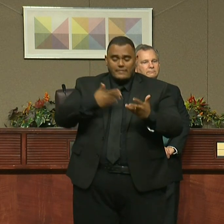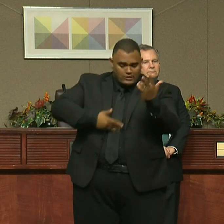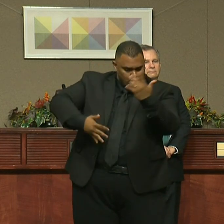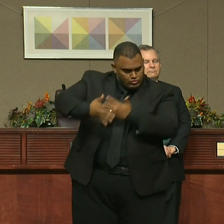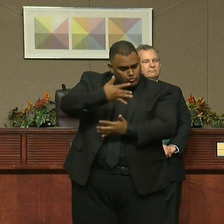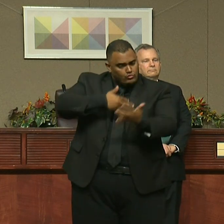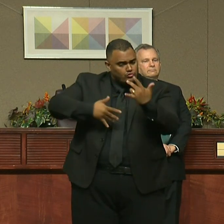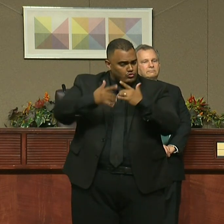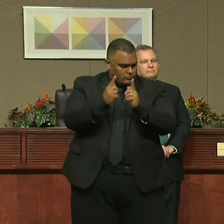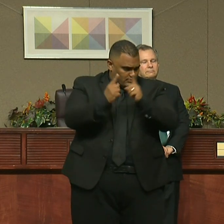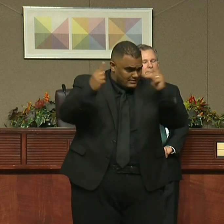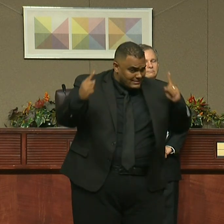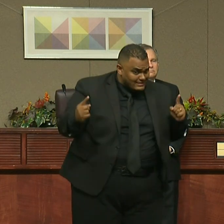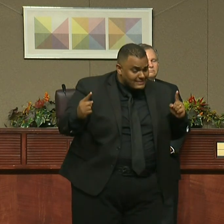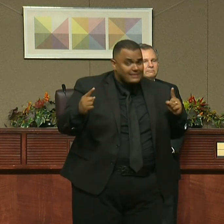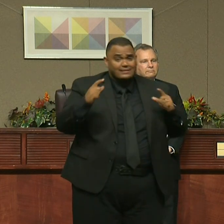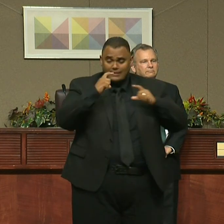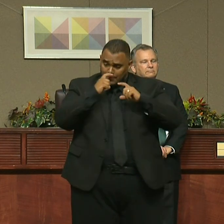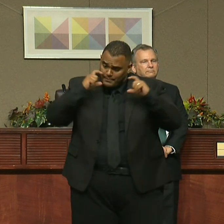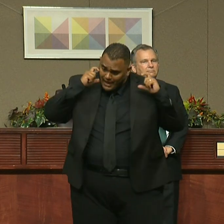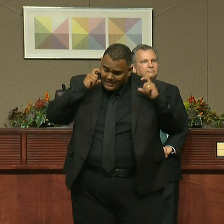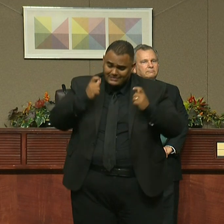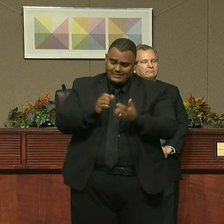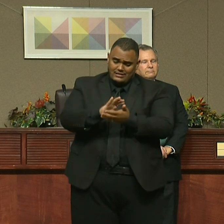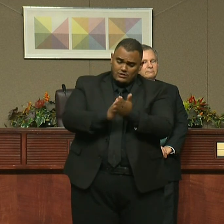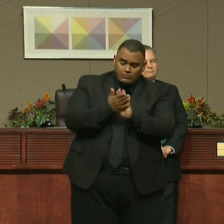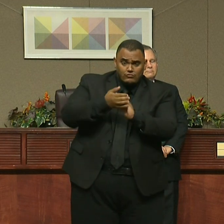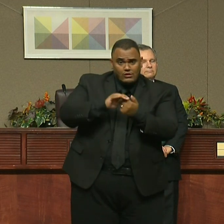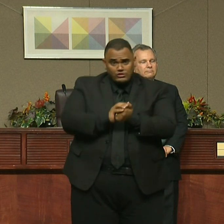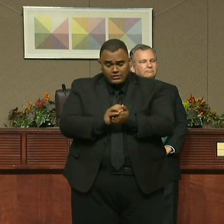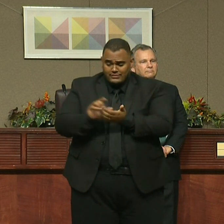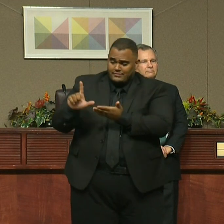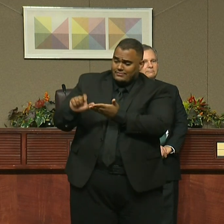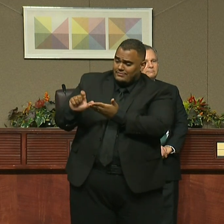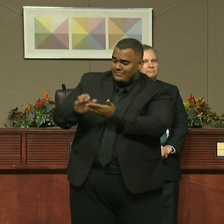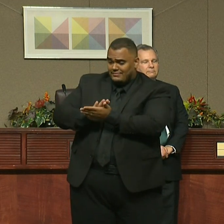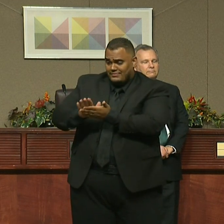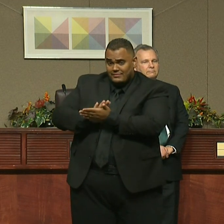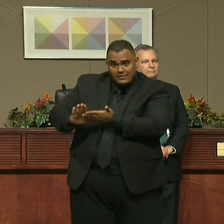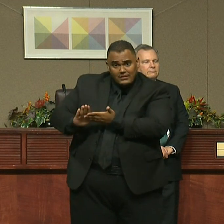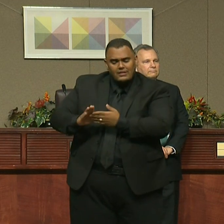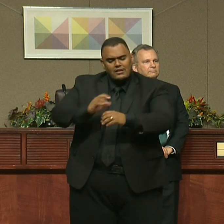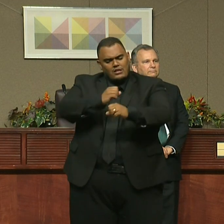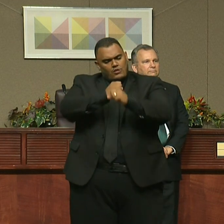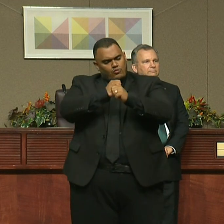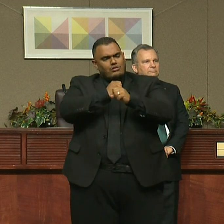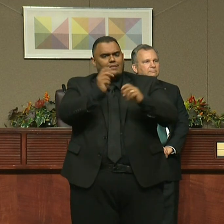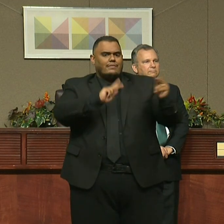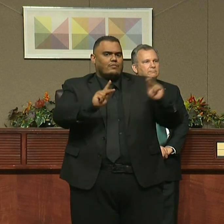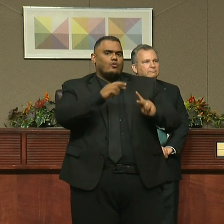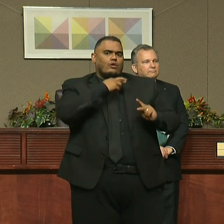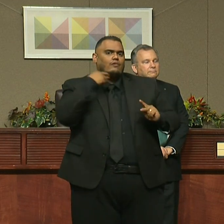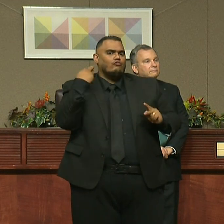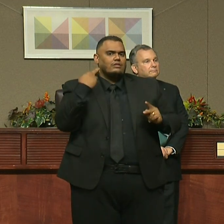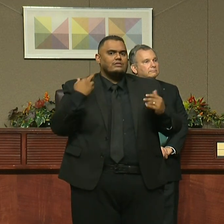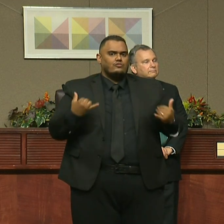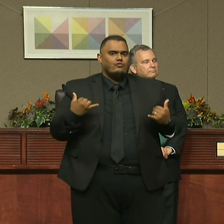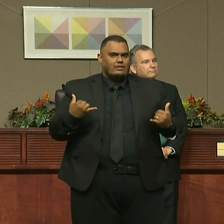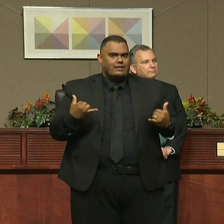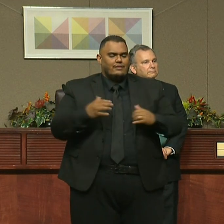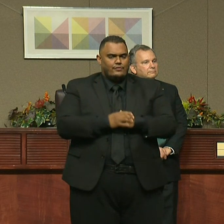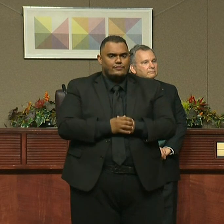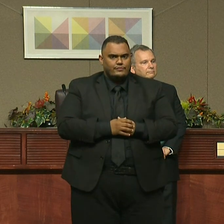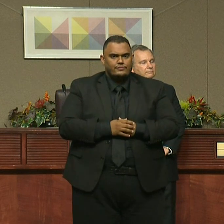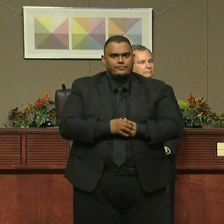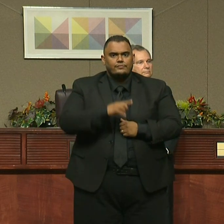the masking, washing your hands, and protects people who are most at risk for poor outcomes. Dr. Pino, this next one is for